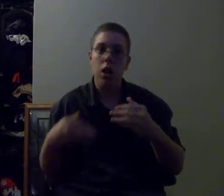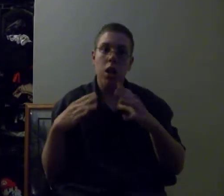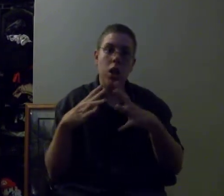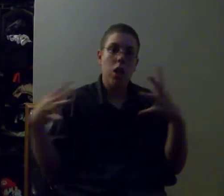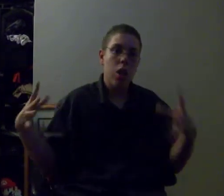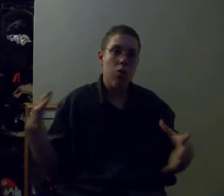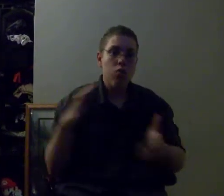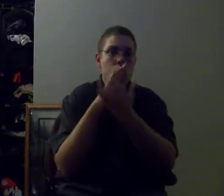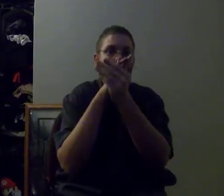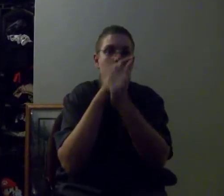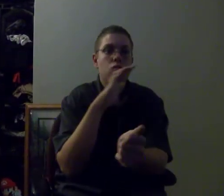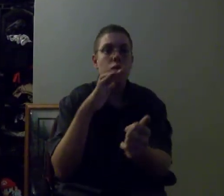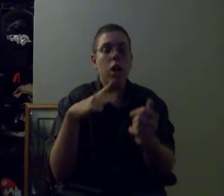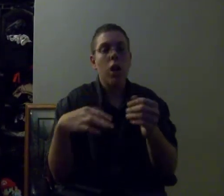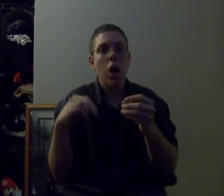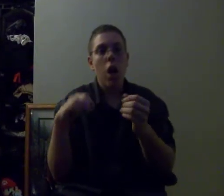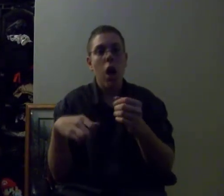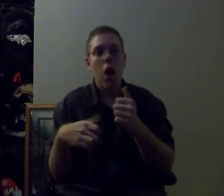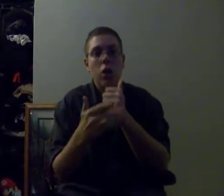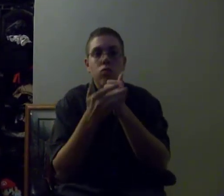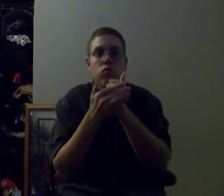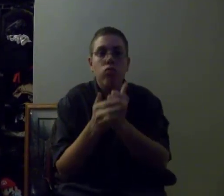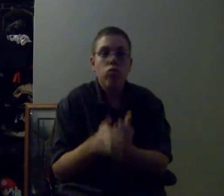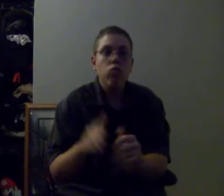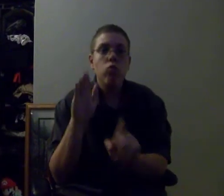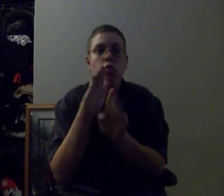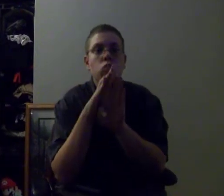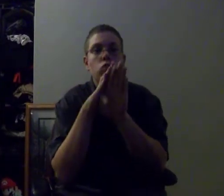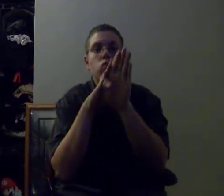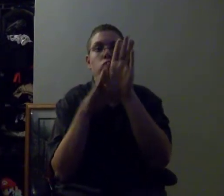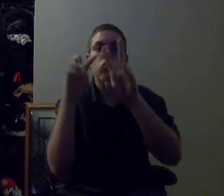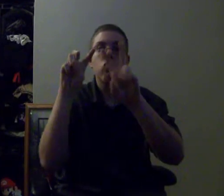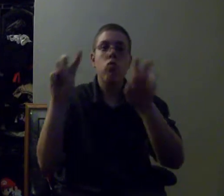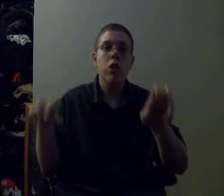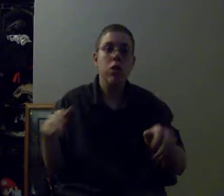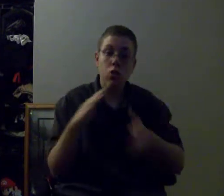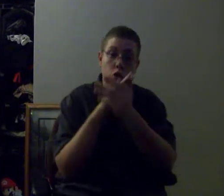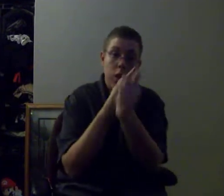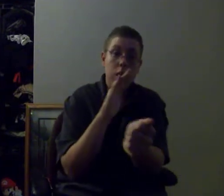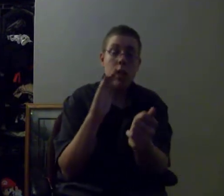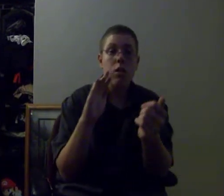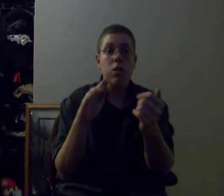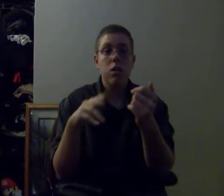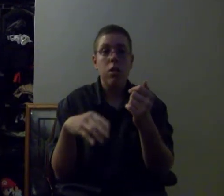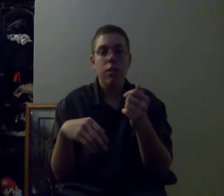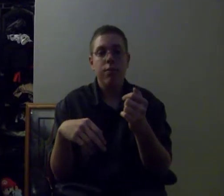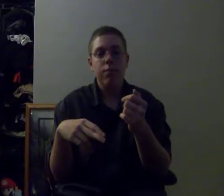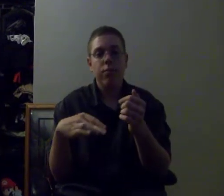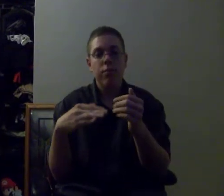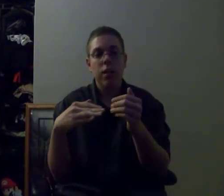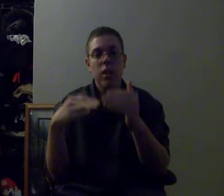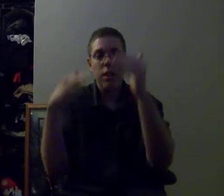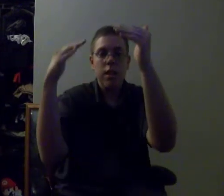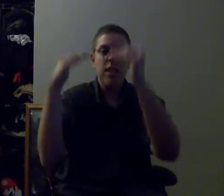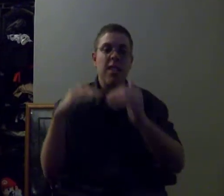into practice in a sort of academic way. Instead of just reading a paragraph and writing down the main idea, now they're doing it